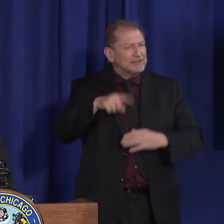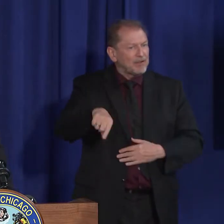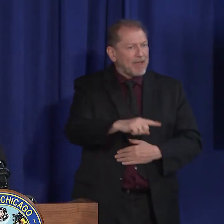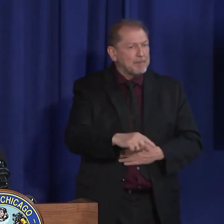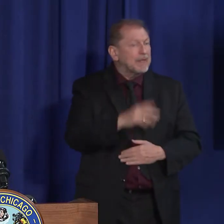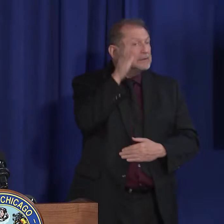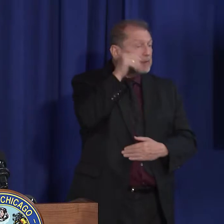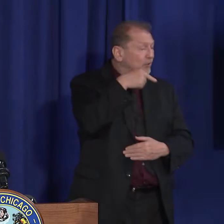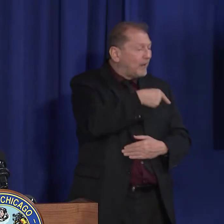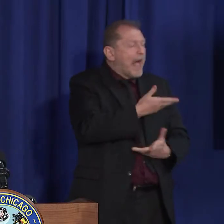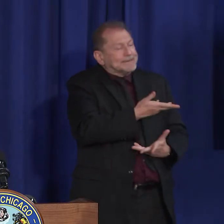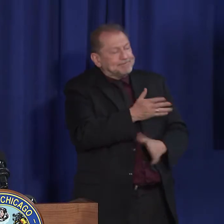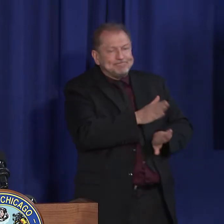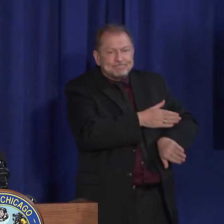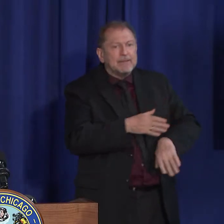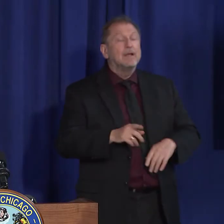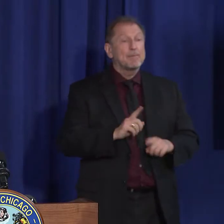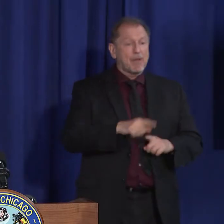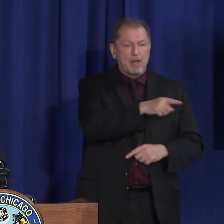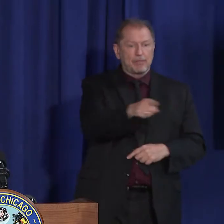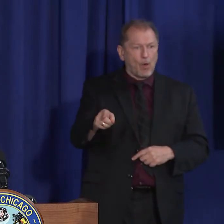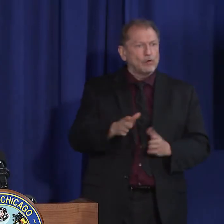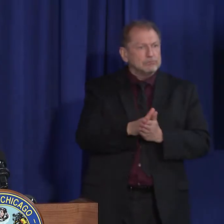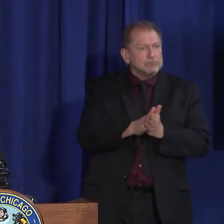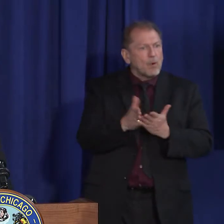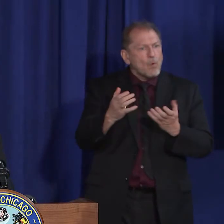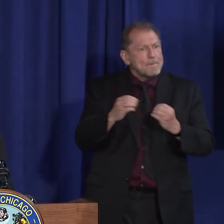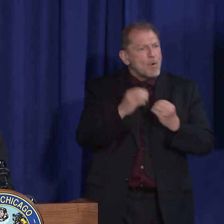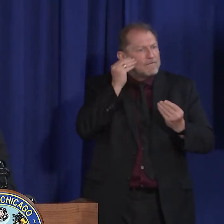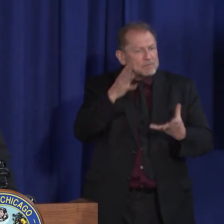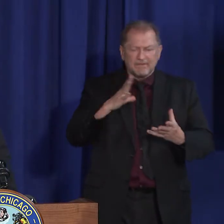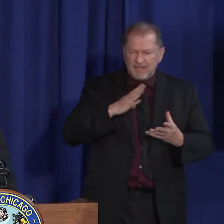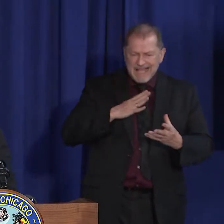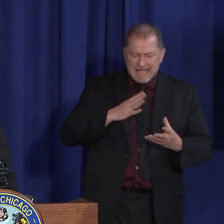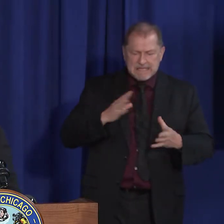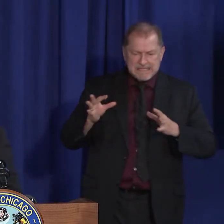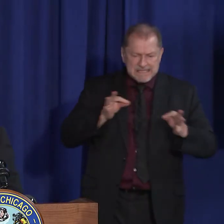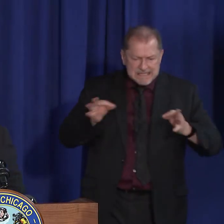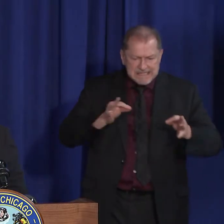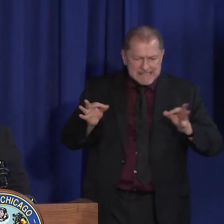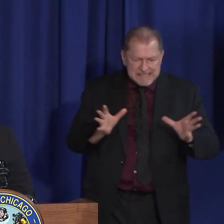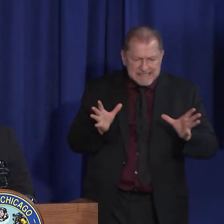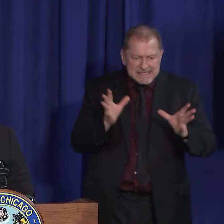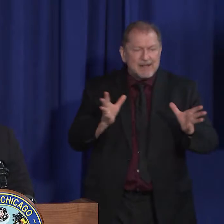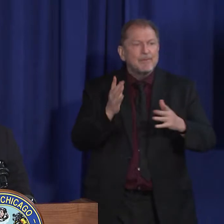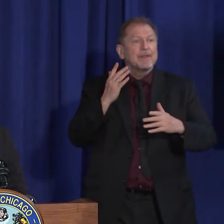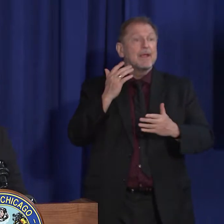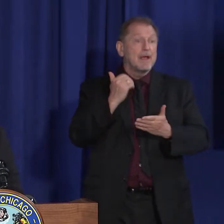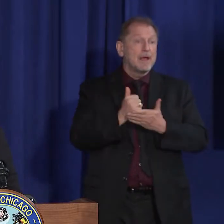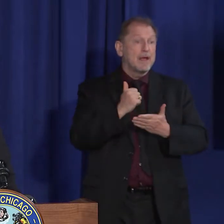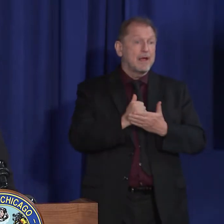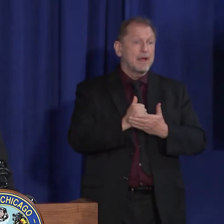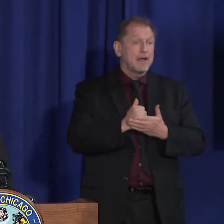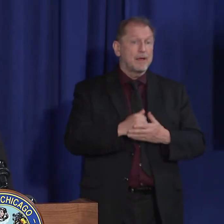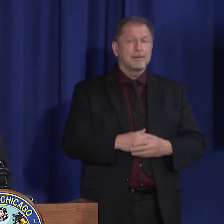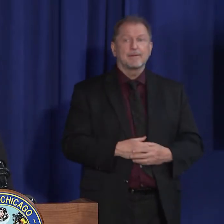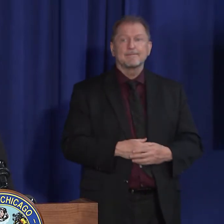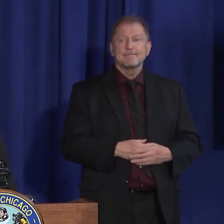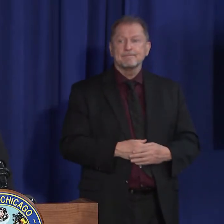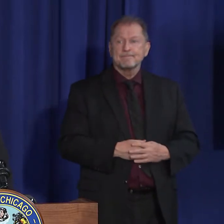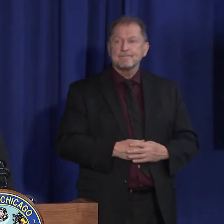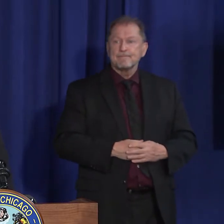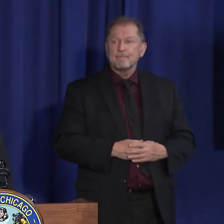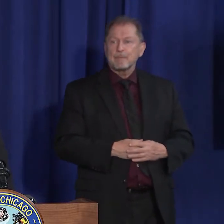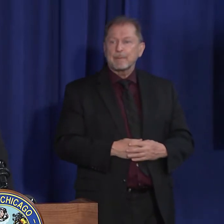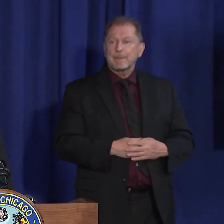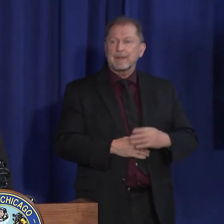people vaccinated in the city is really, really clear. And if we do that, then we're all going to be safer. Amy Jacobson, 560 AM. Hi. You're going to ask me